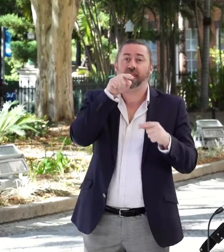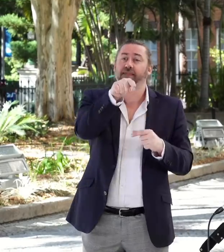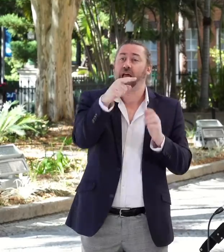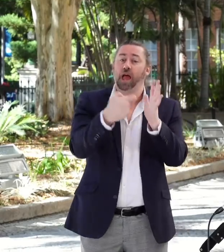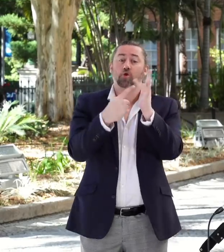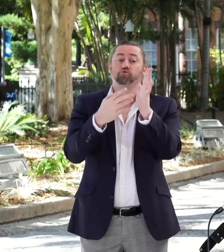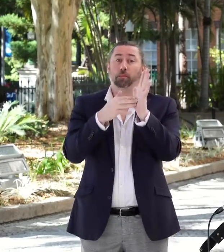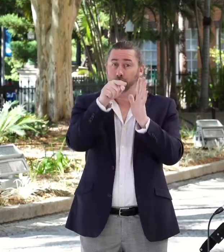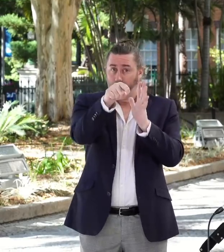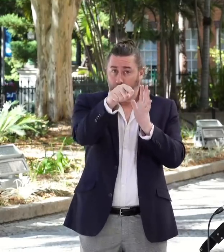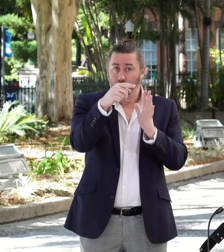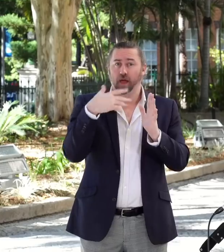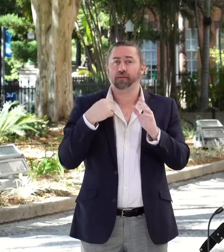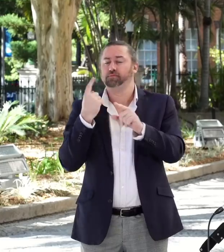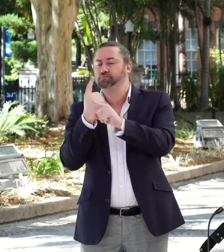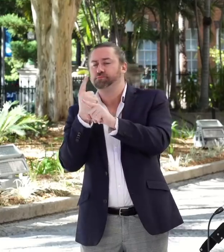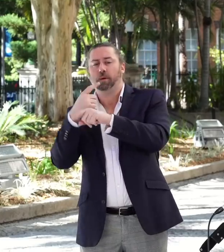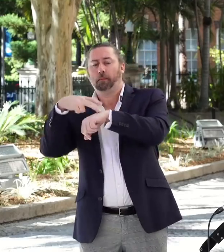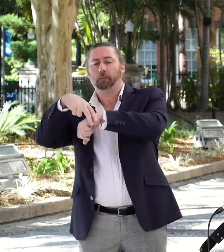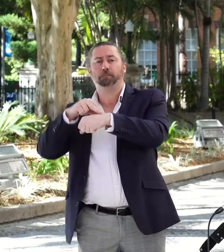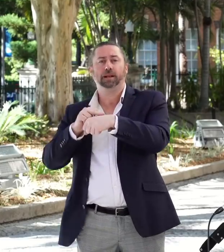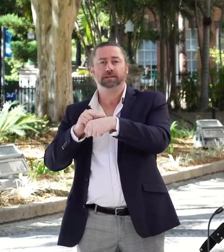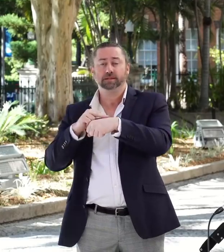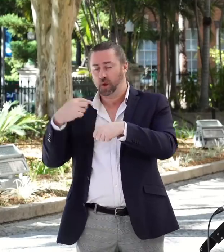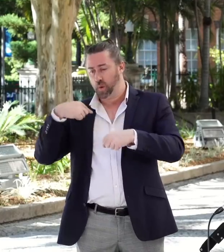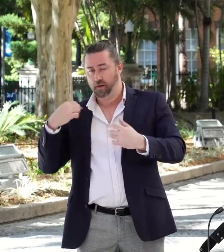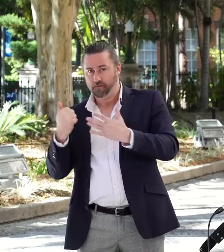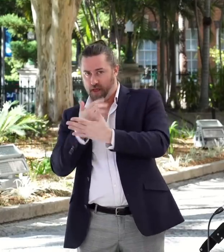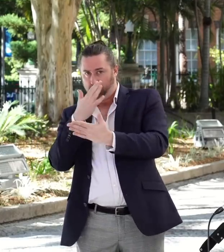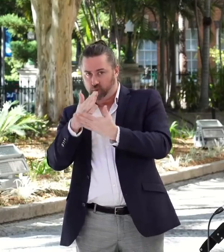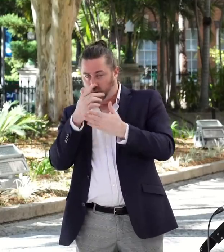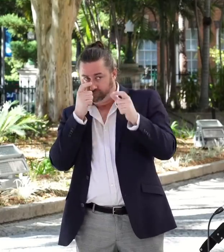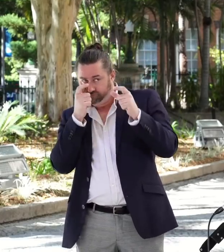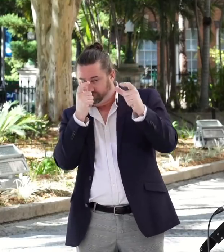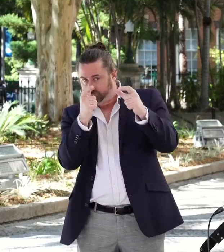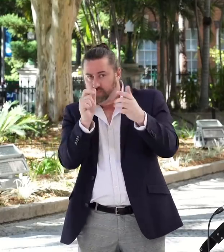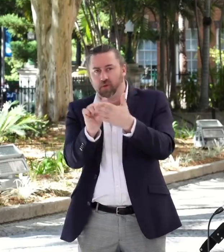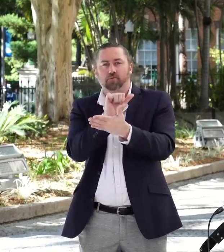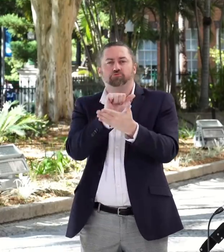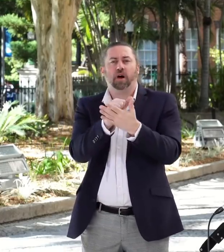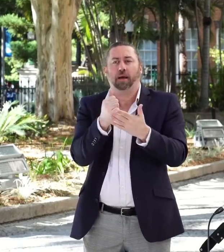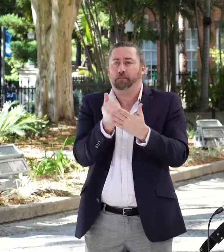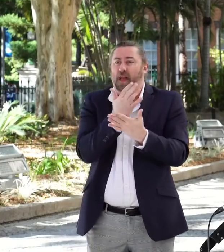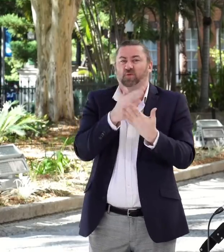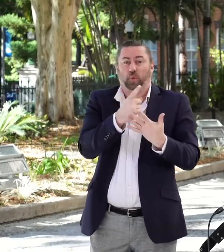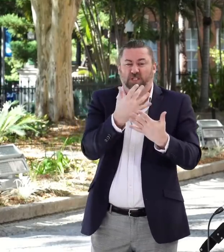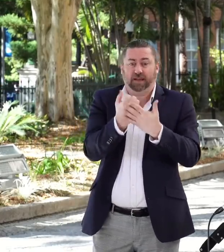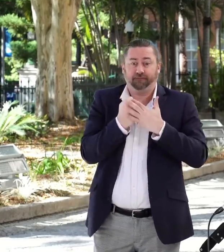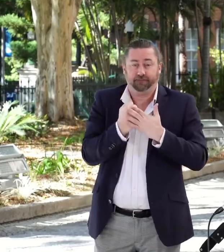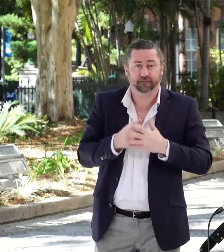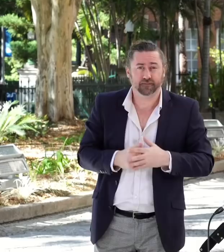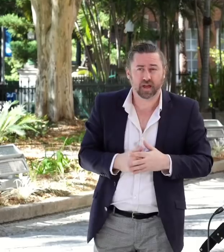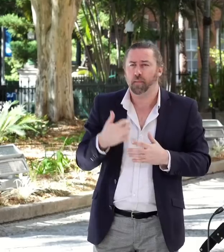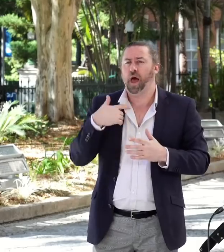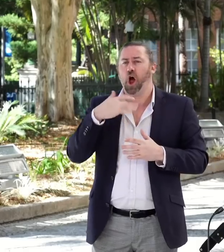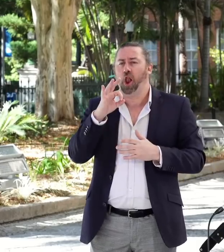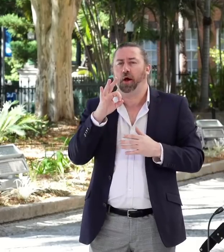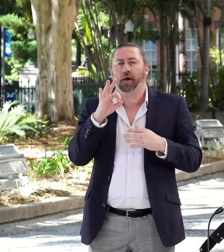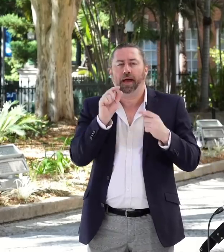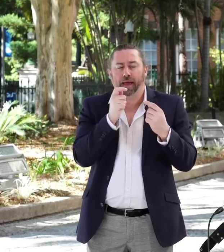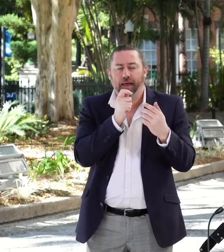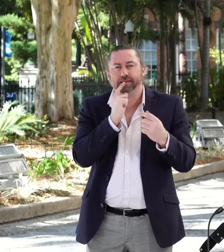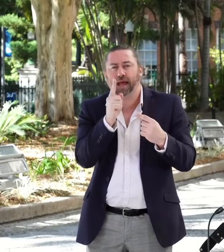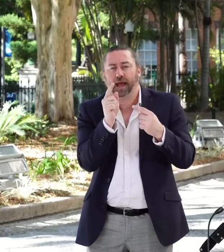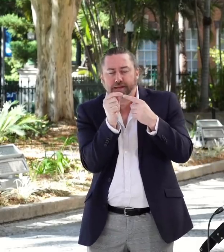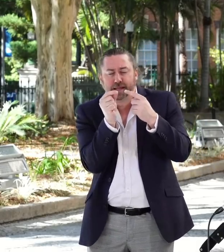in consultation with the Queensland Police Service so that we can provide her with appropriate protection. To that end, I'm not going to get into the details of where she